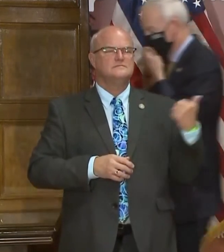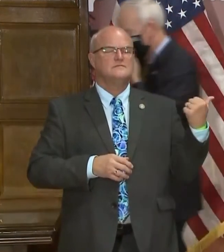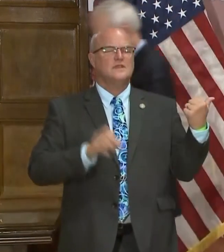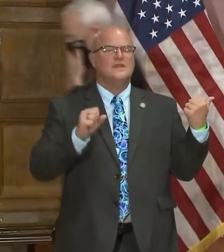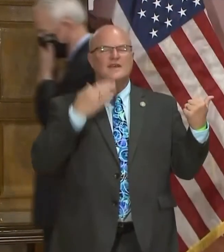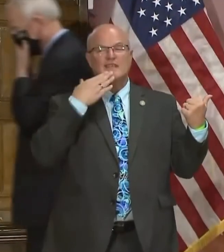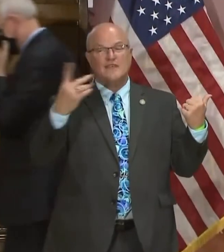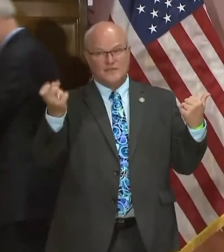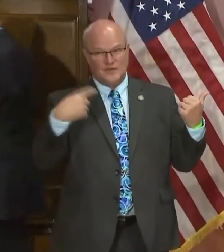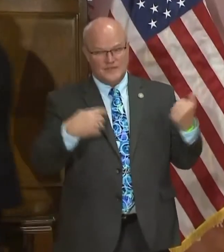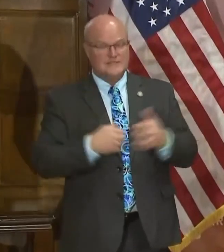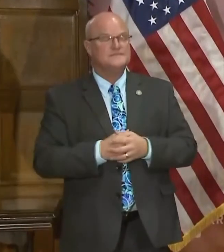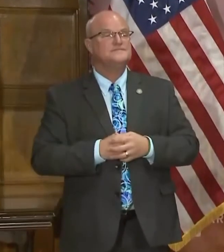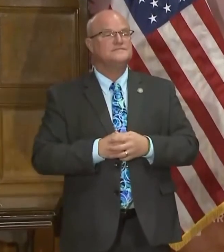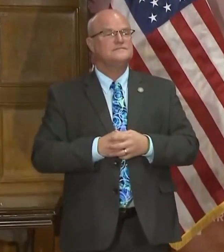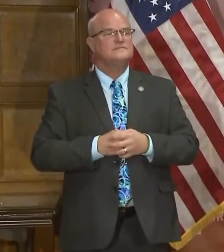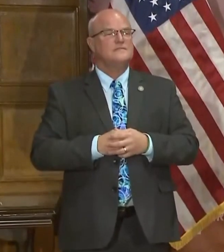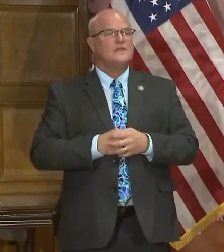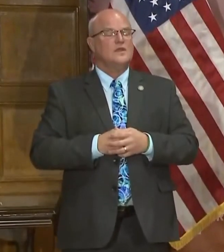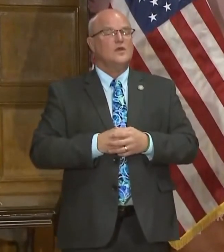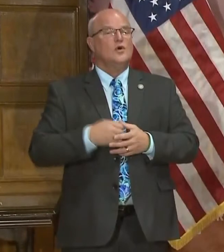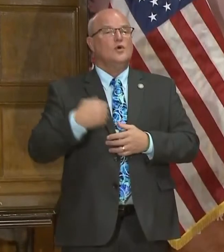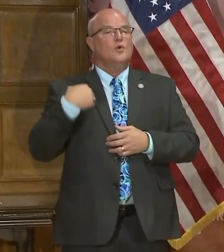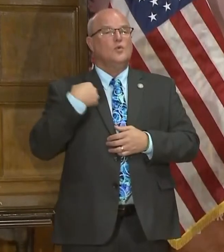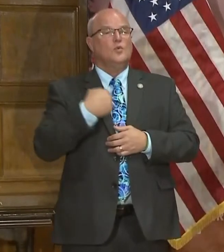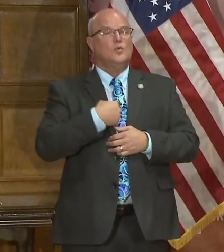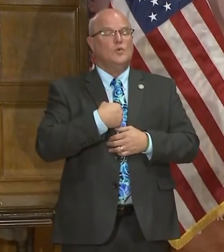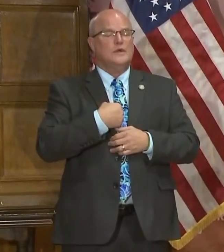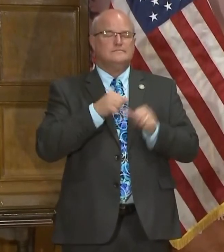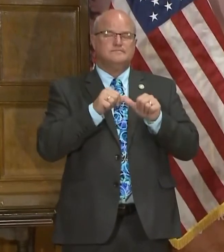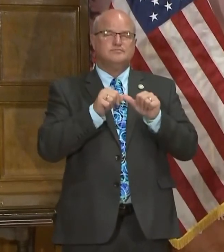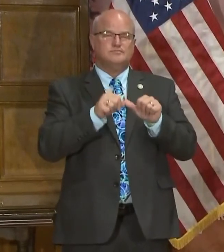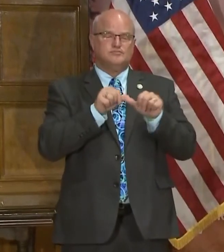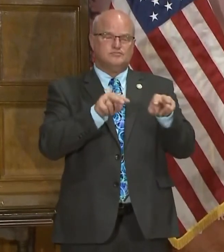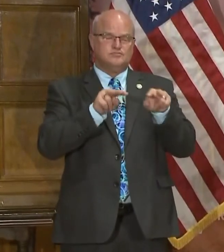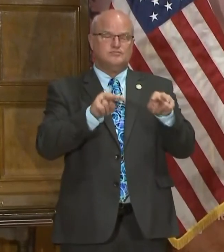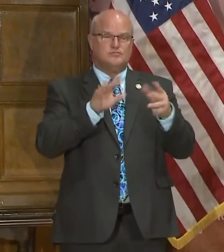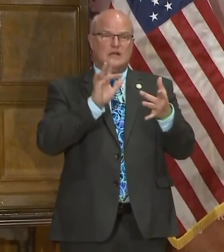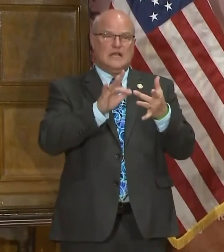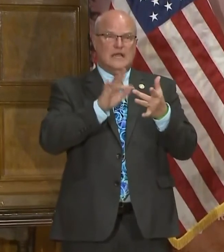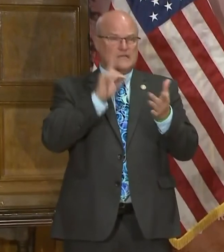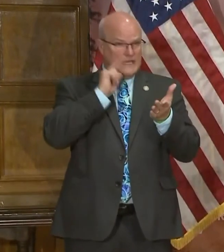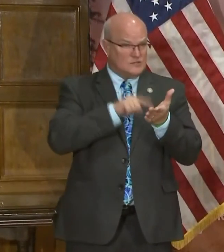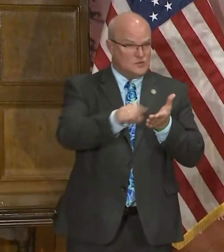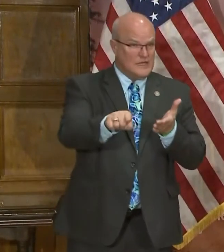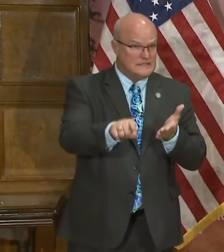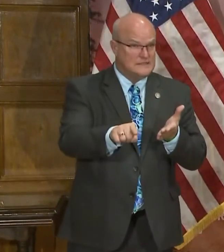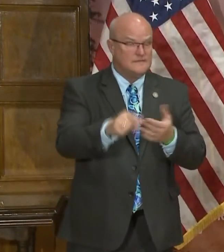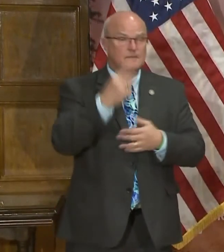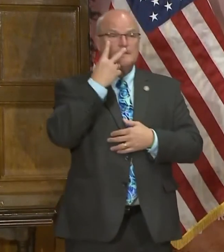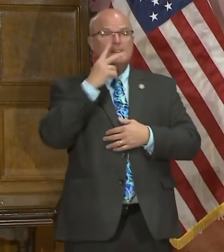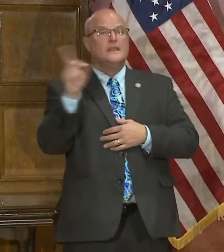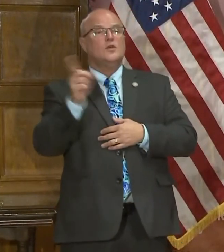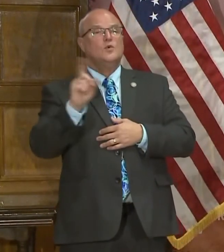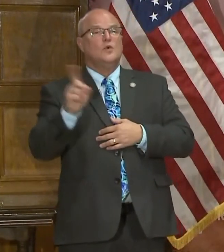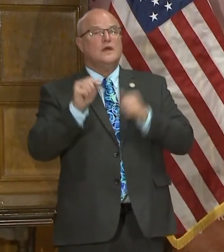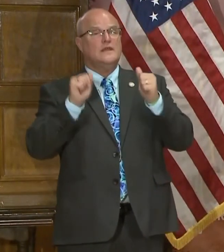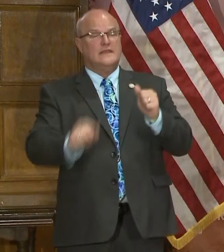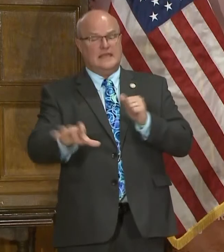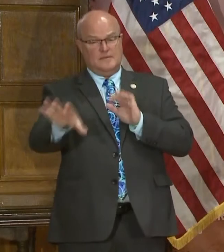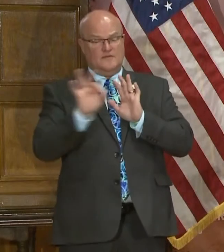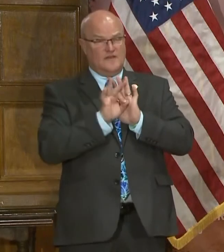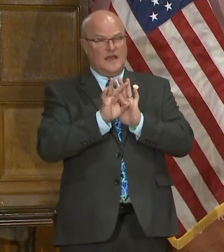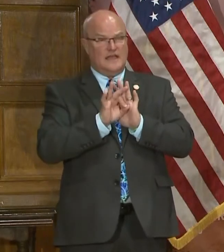So thank you for that question. We are constantly looking at our contacts and seeing where we could be finding